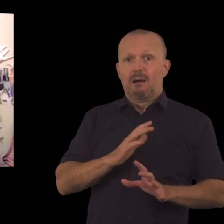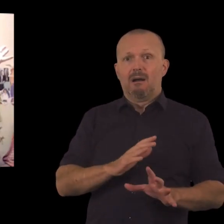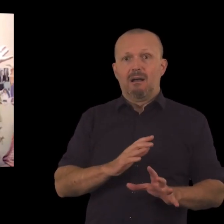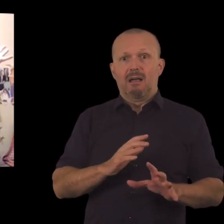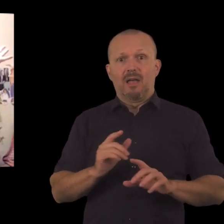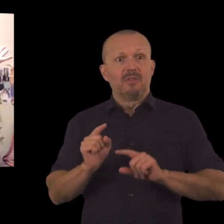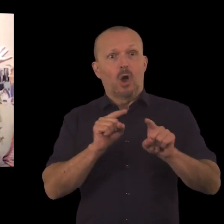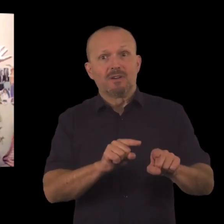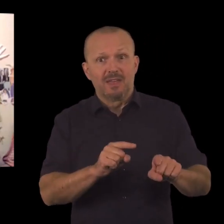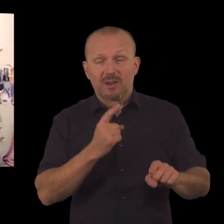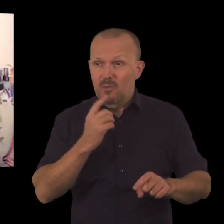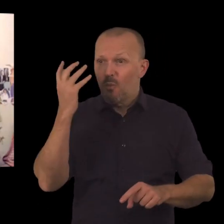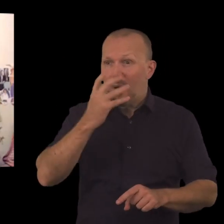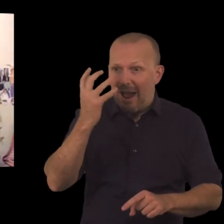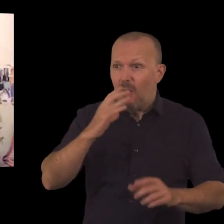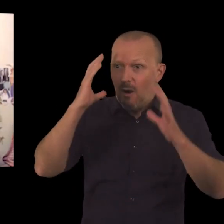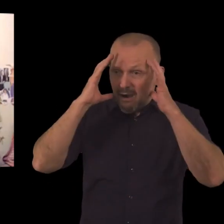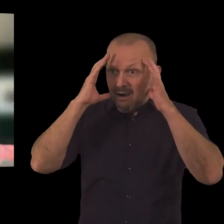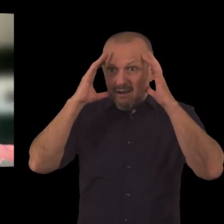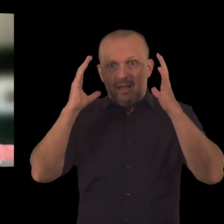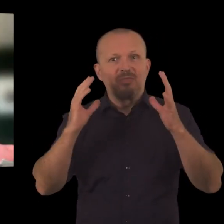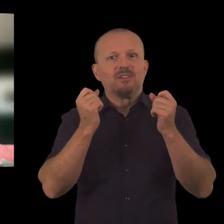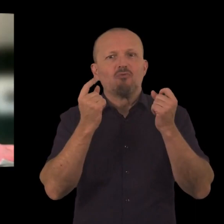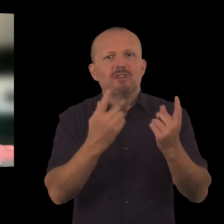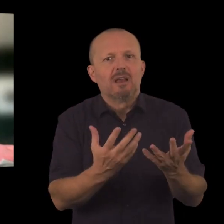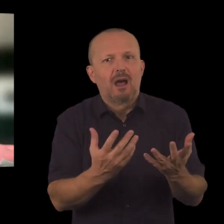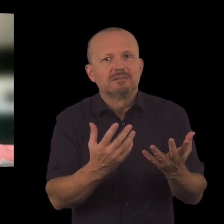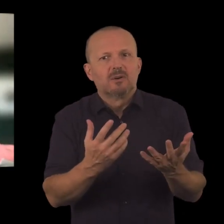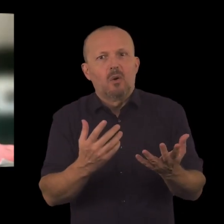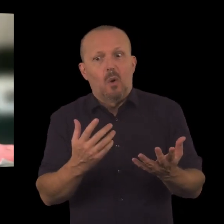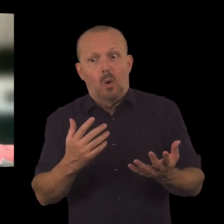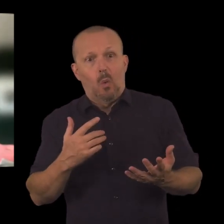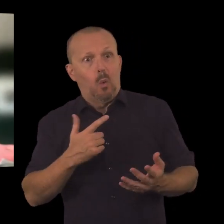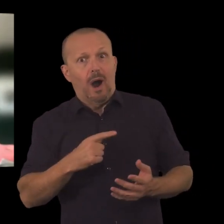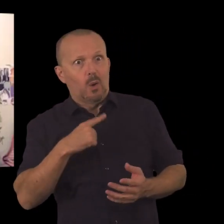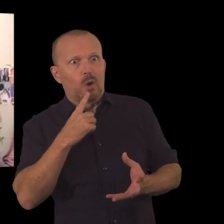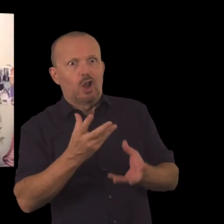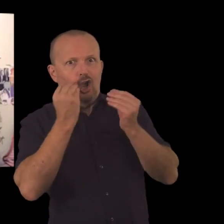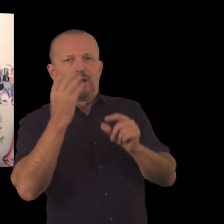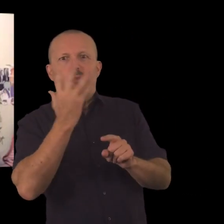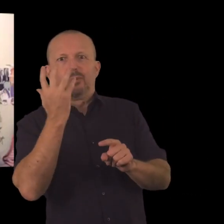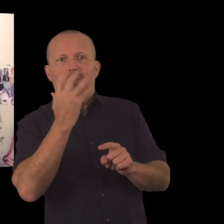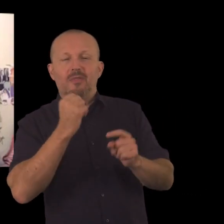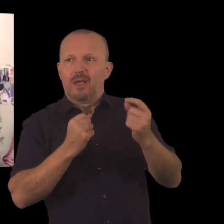kind of over there going whoa, and they don't even realize why we're going whoa, but we're just